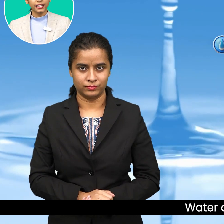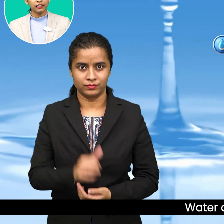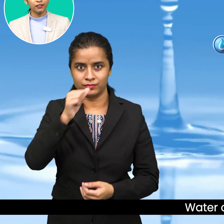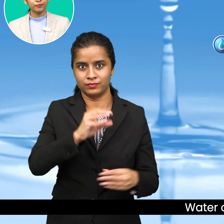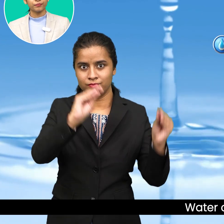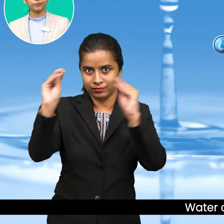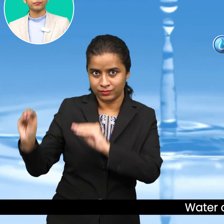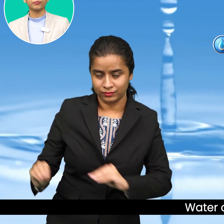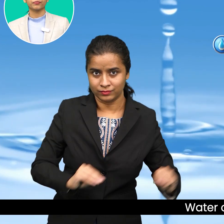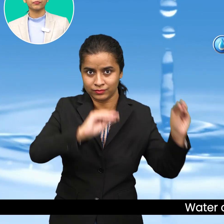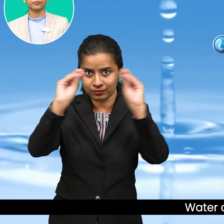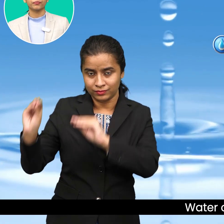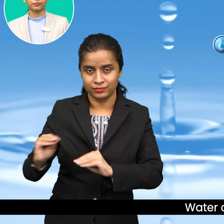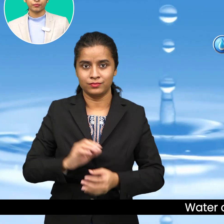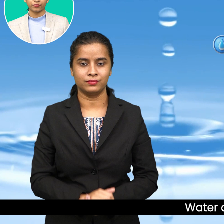water cycle,